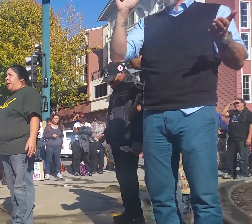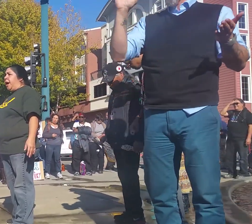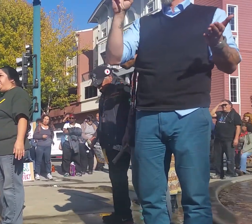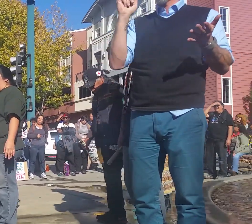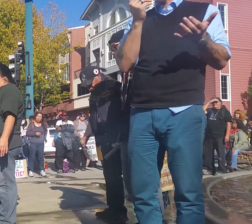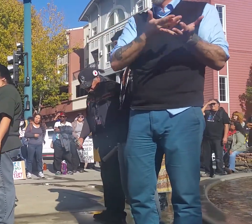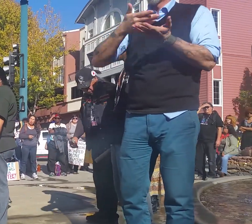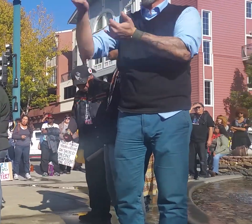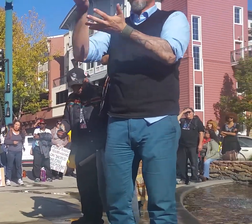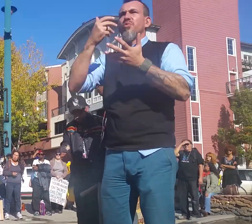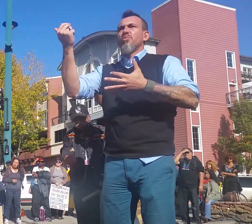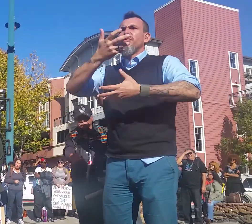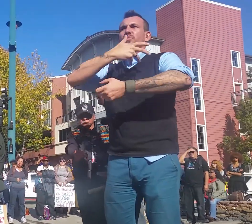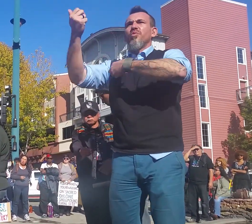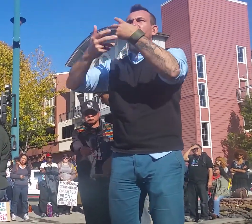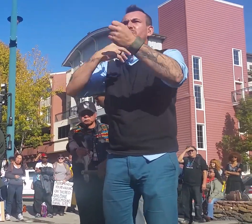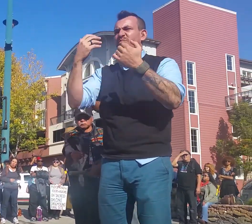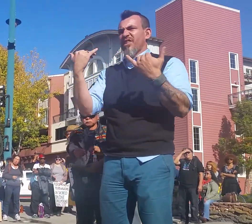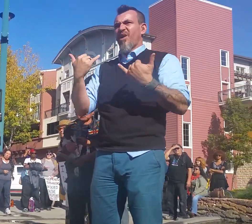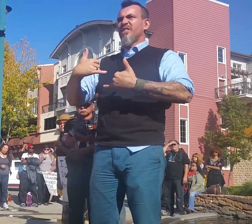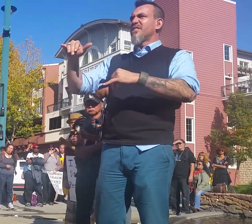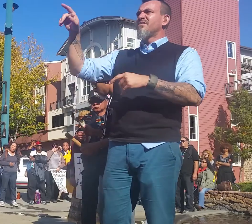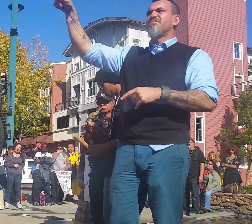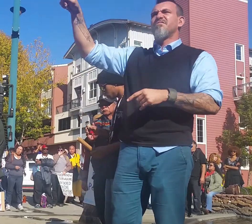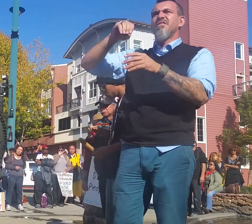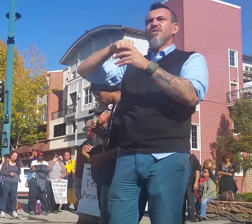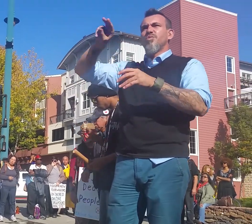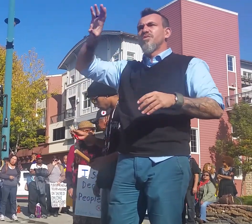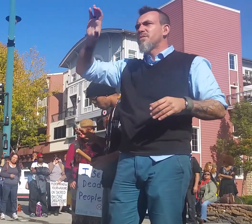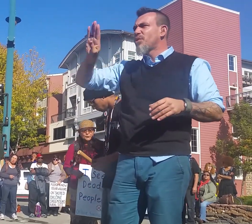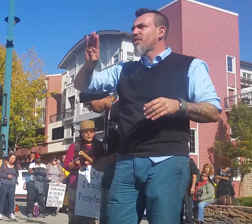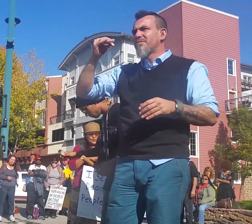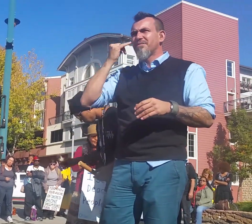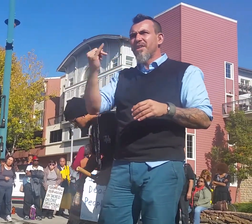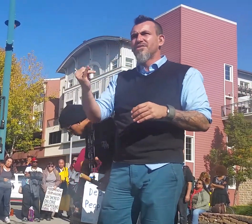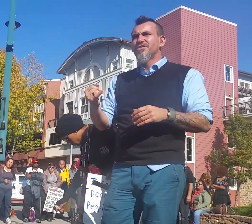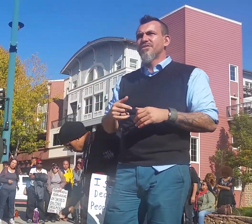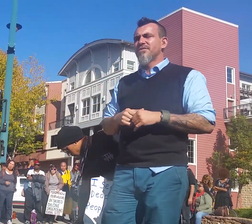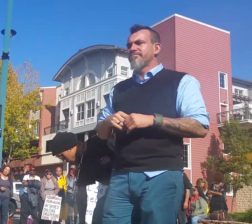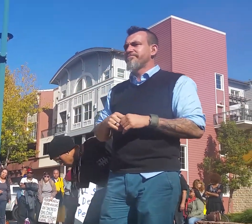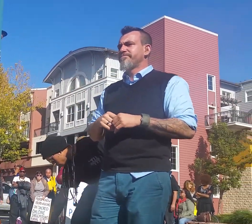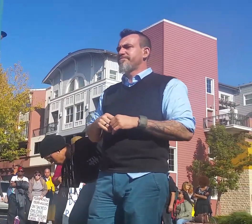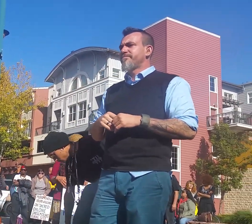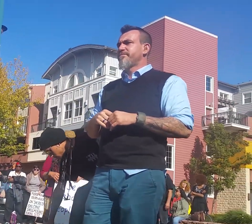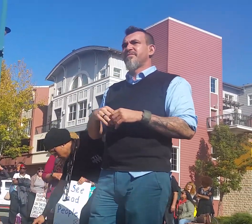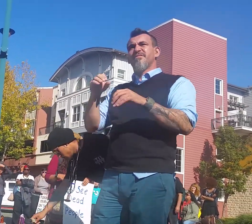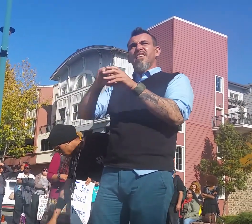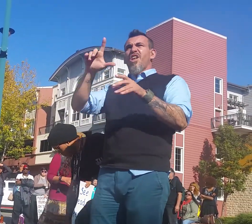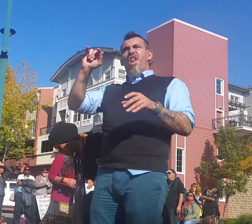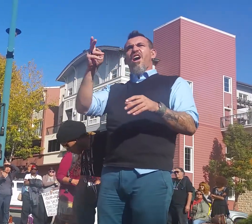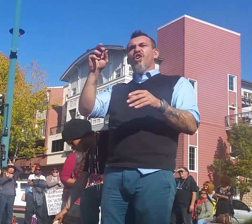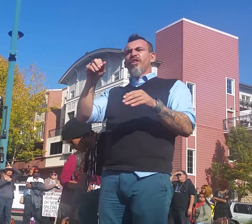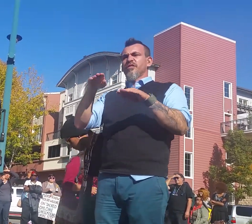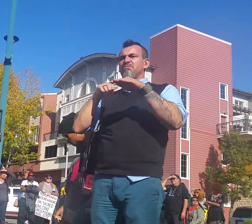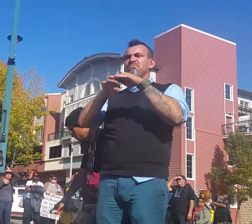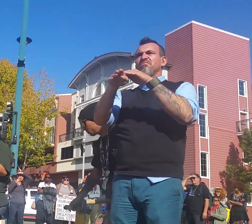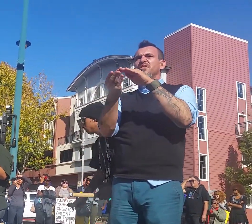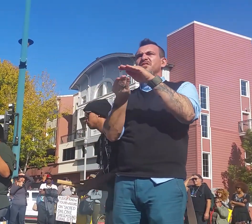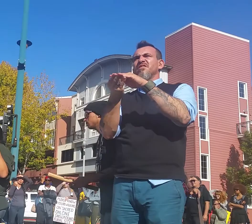here, and they still sit at UC Berkeley in lockers.